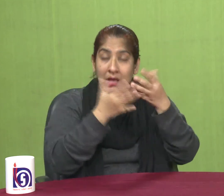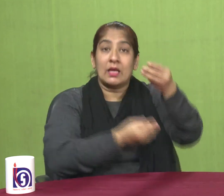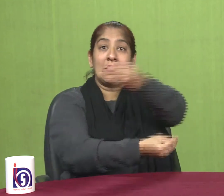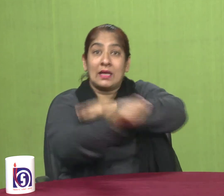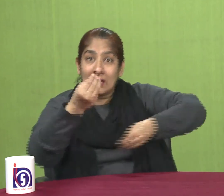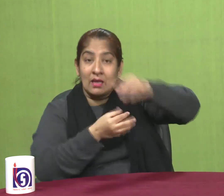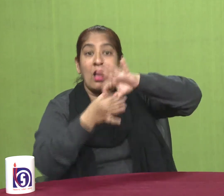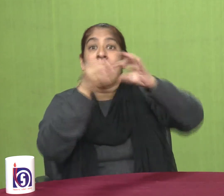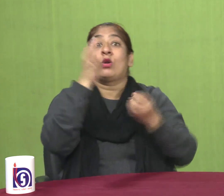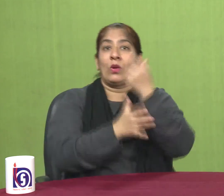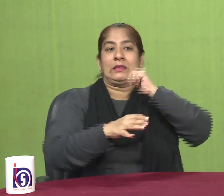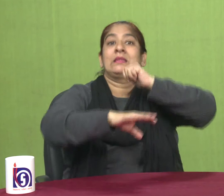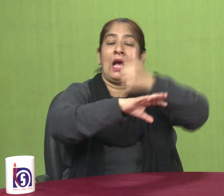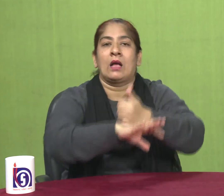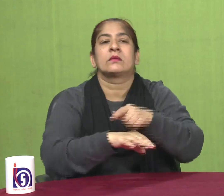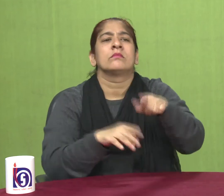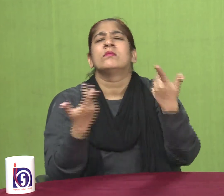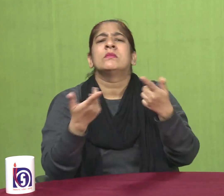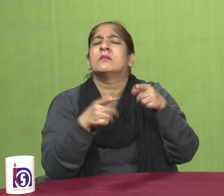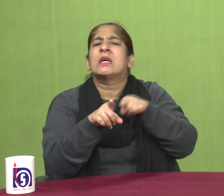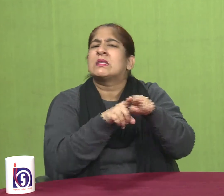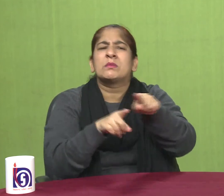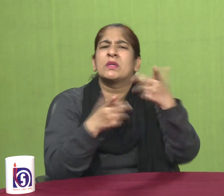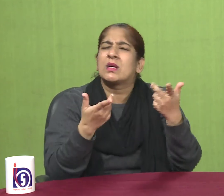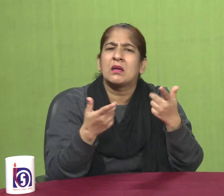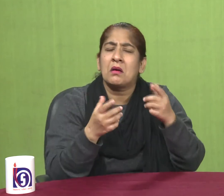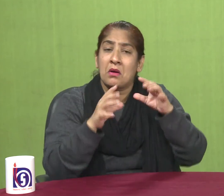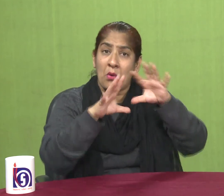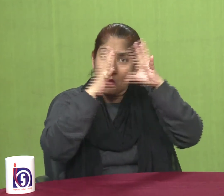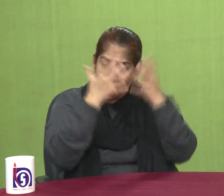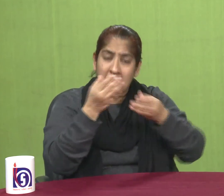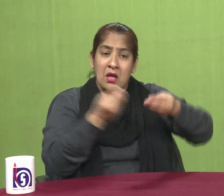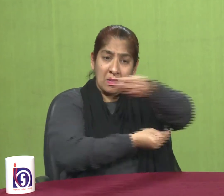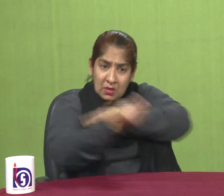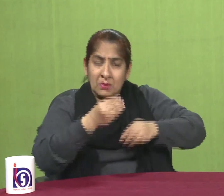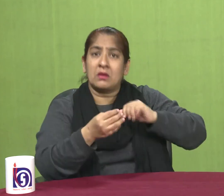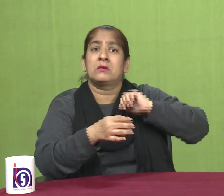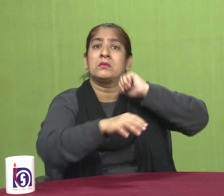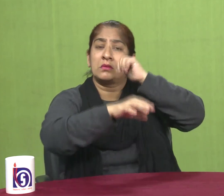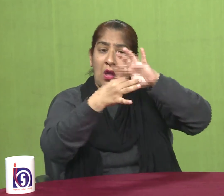World Trade Organization, WTO. What is it?